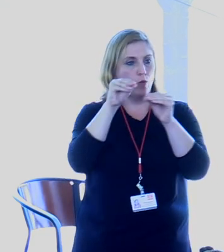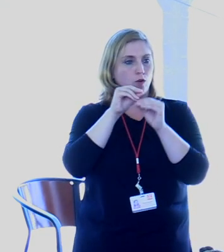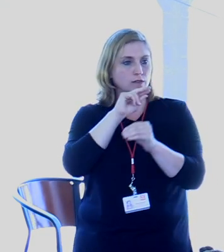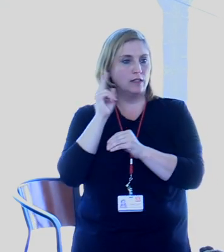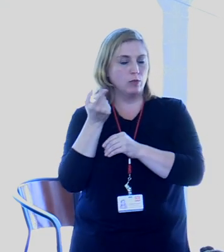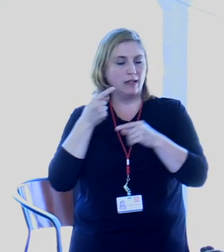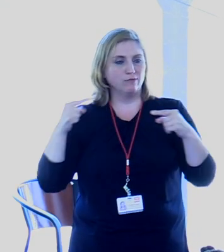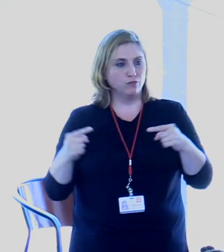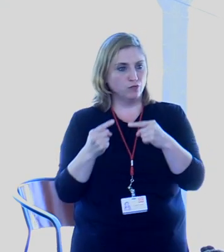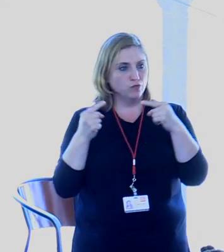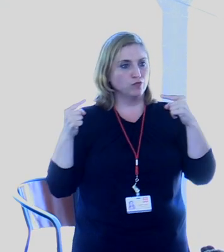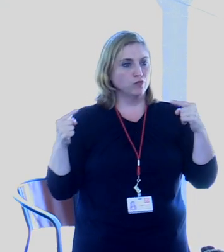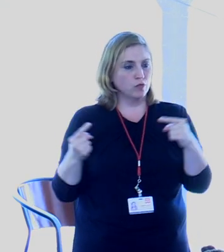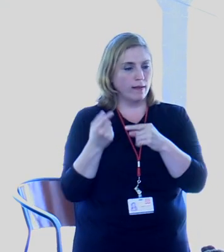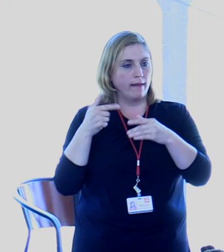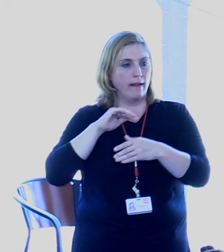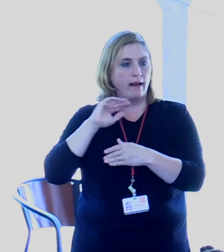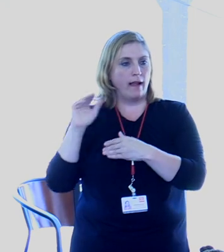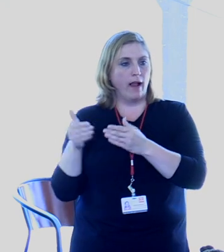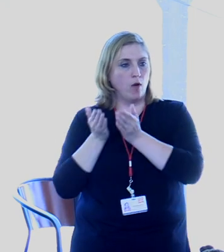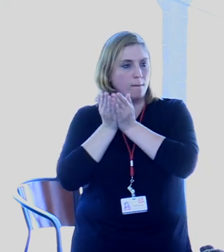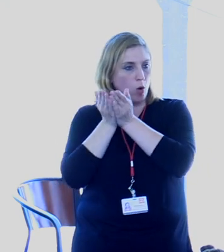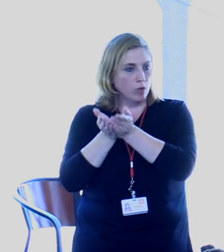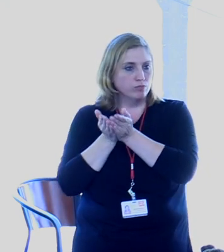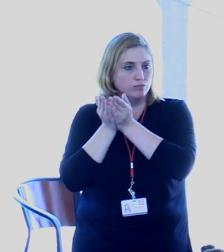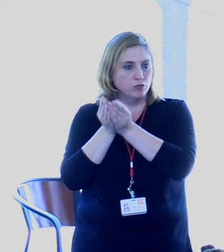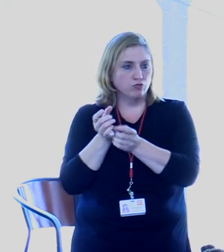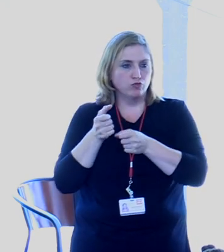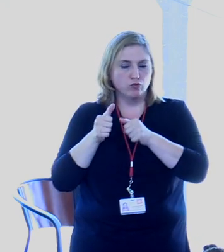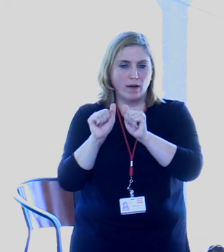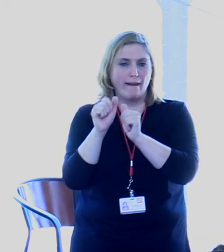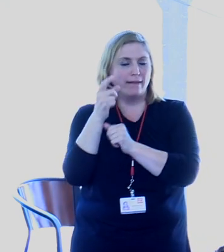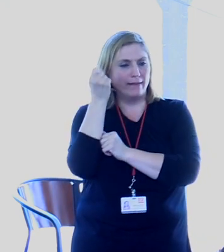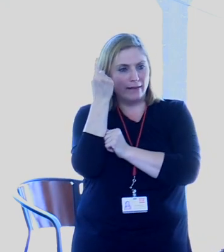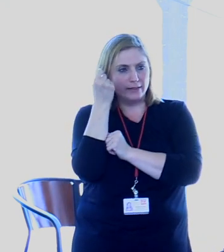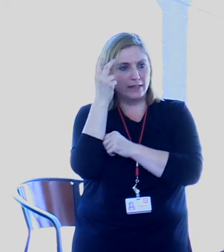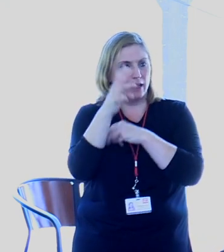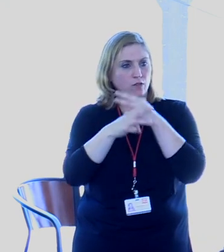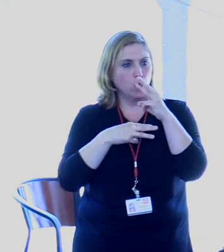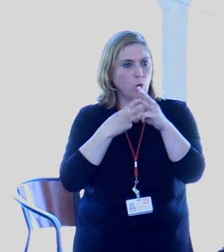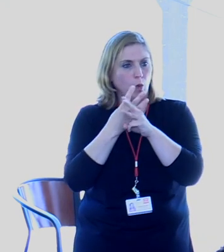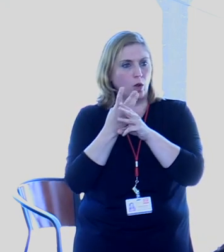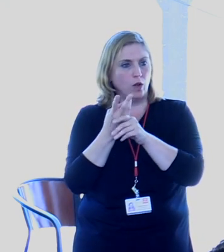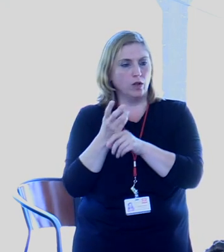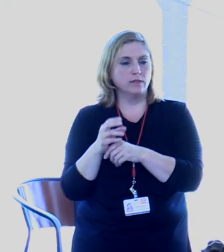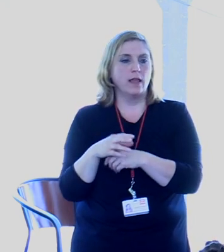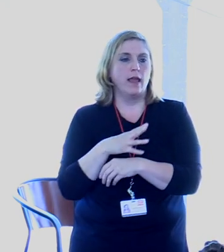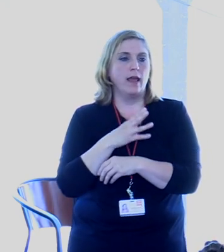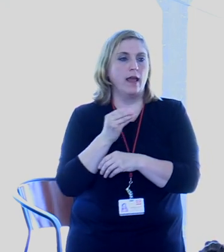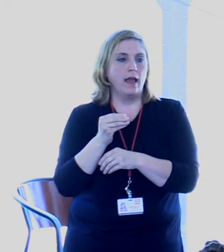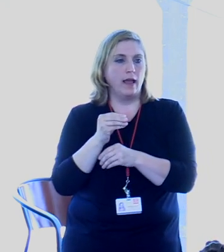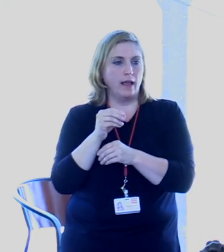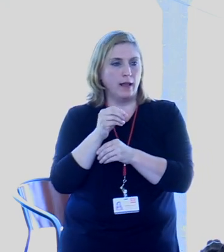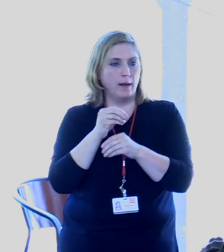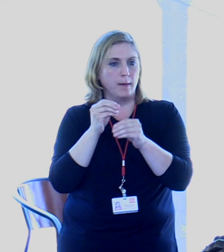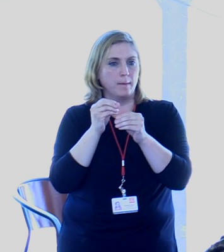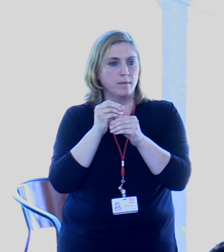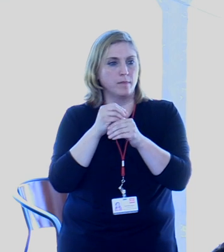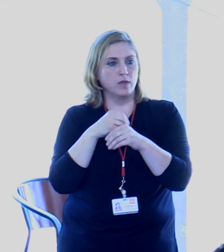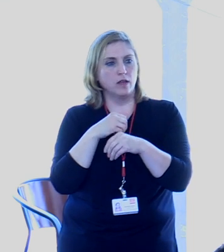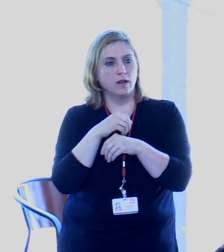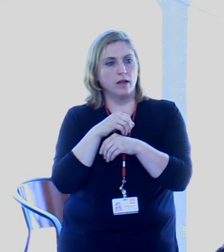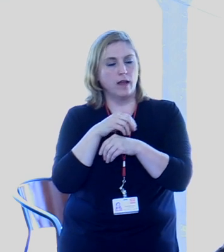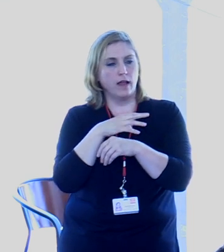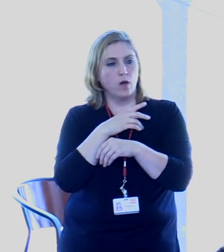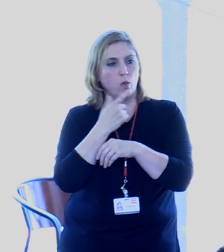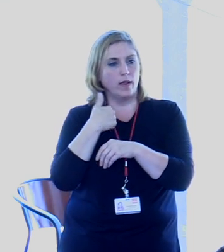can struggle along in our little rowboats trying to understand the world, trying to penetrate the world, and we can sharpen our minds in different ways, and we